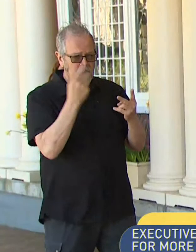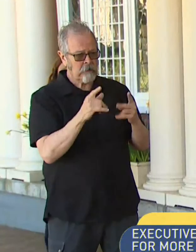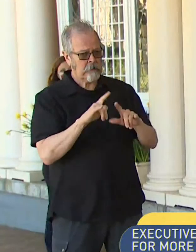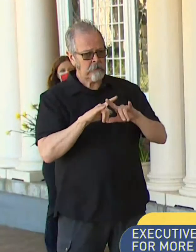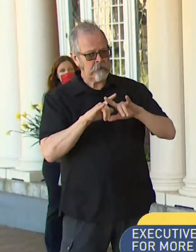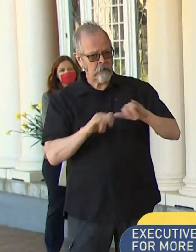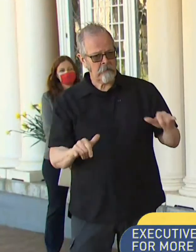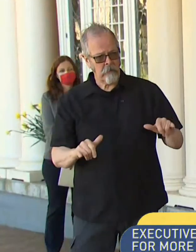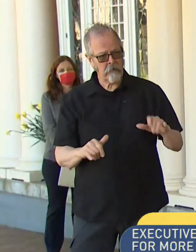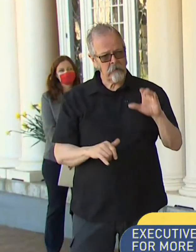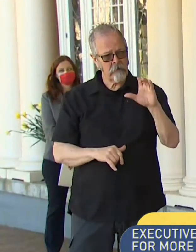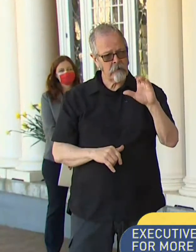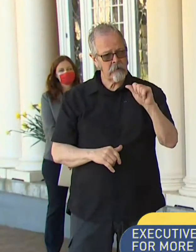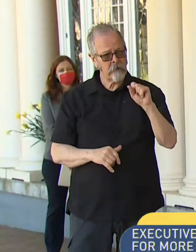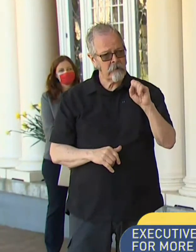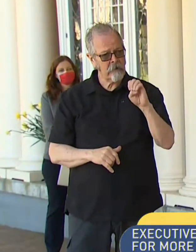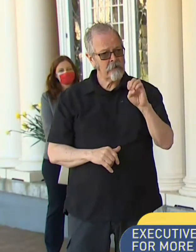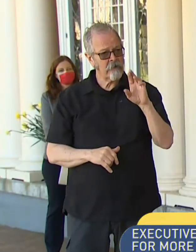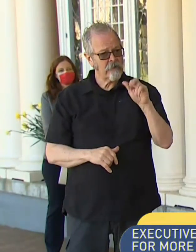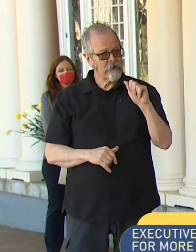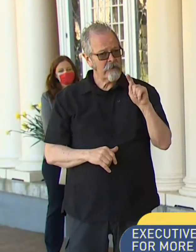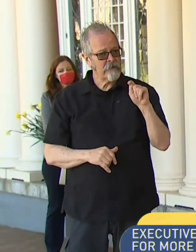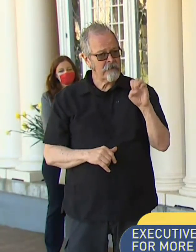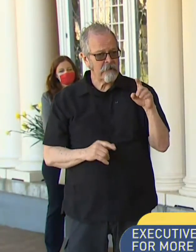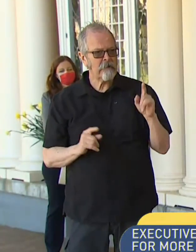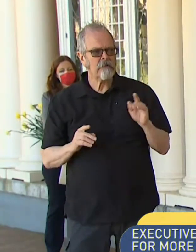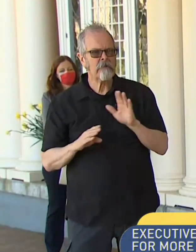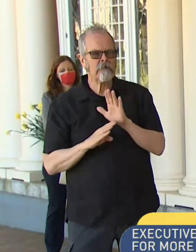the case rates rising, but